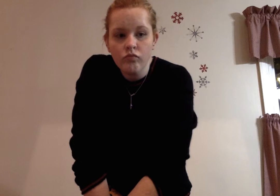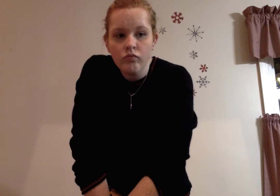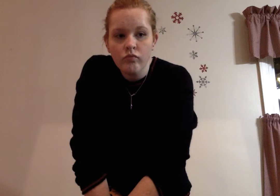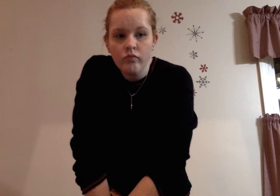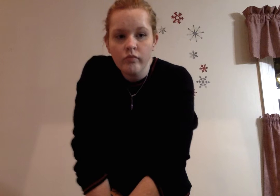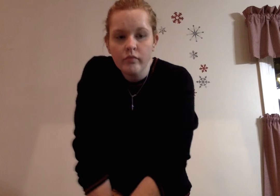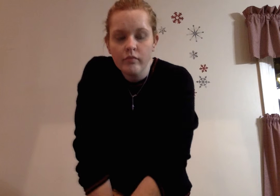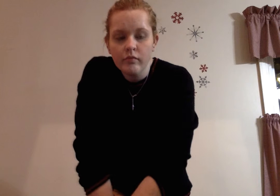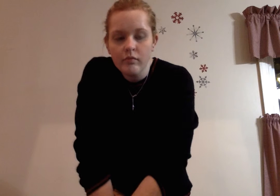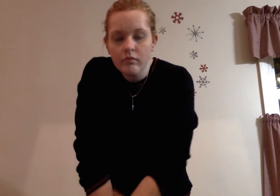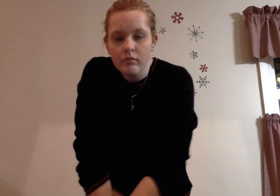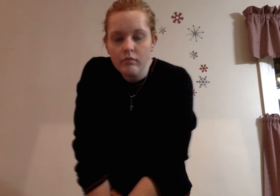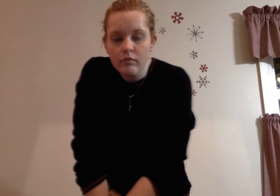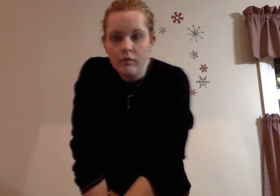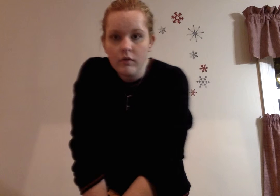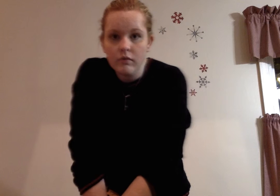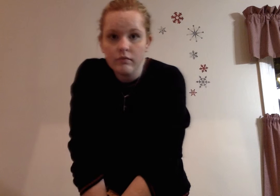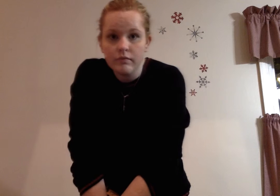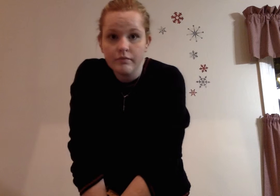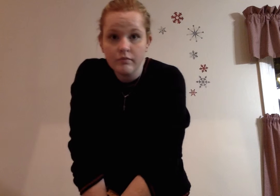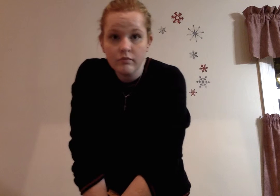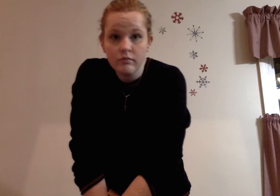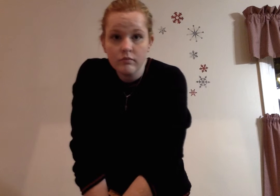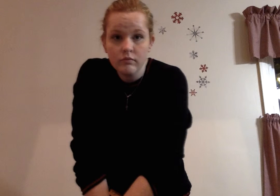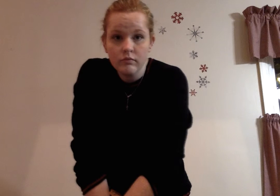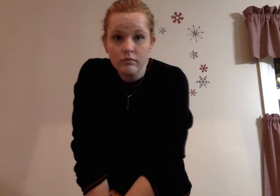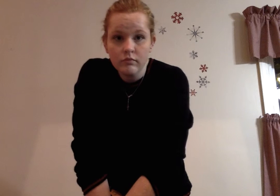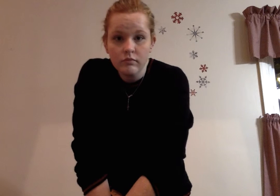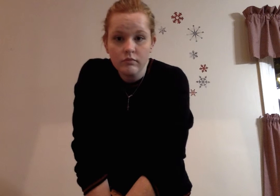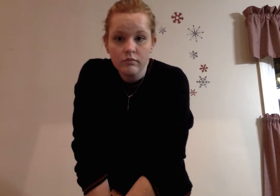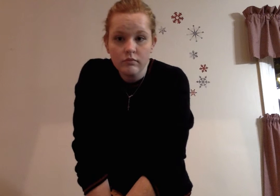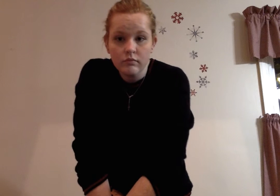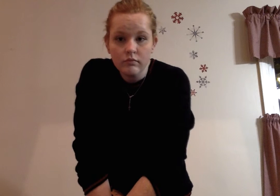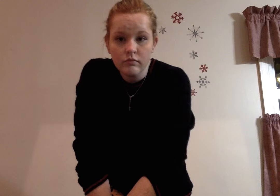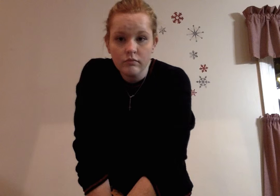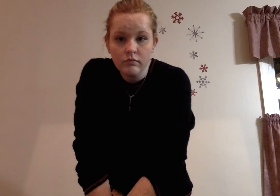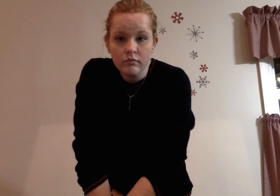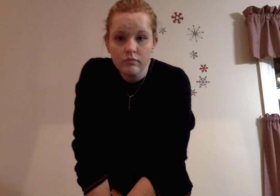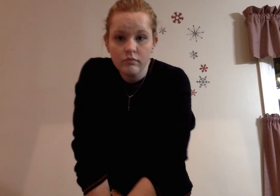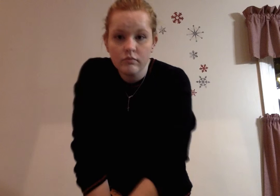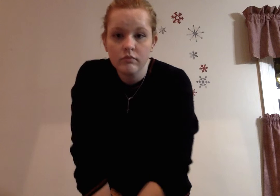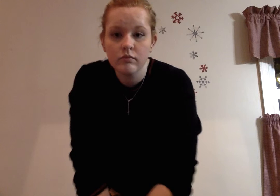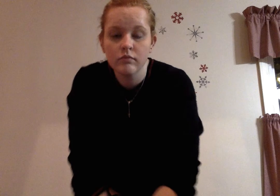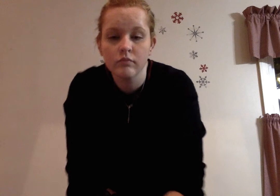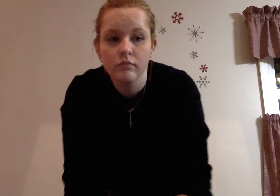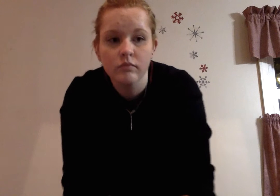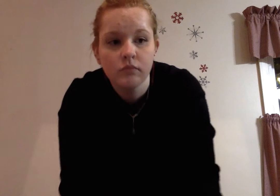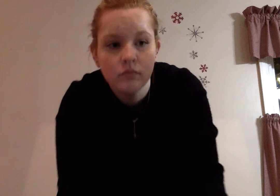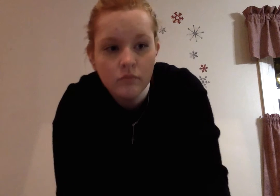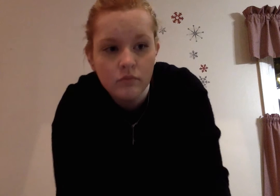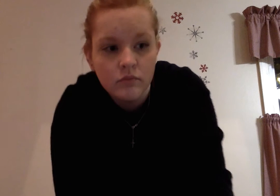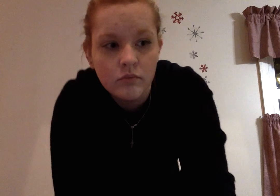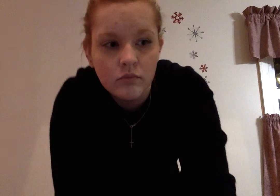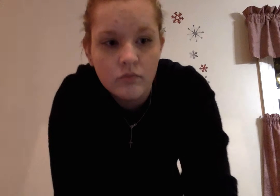Words that would rarely be found in everyday conversation, but are necessary to talk about a discipline.